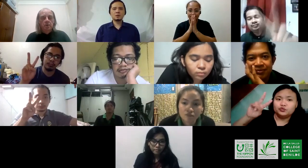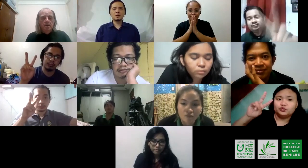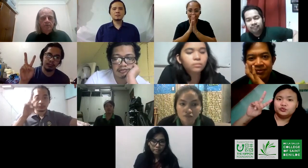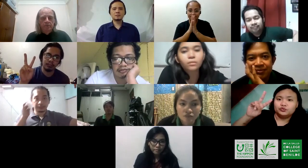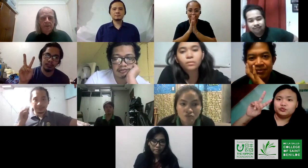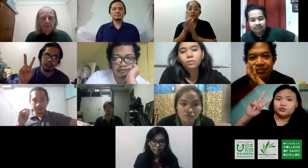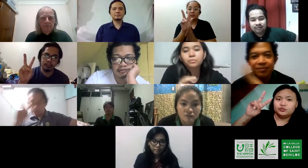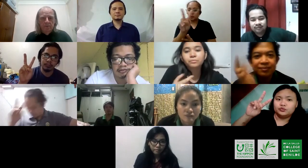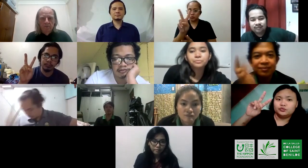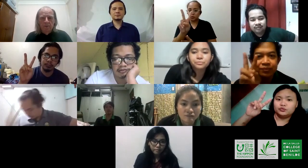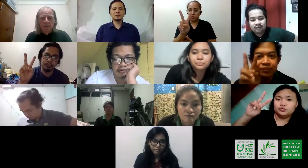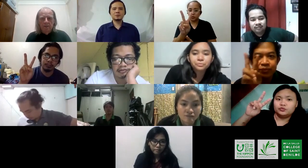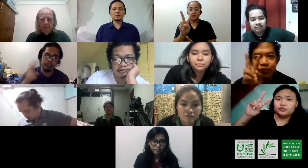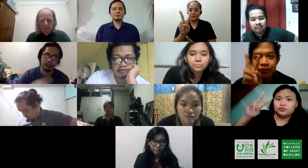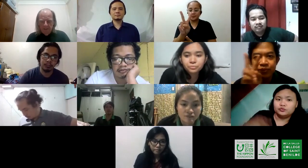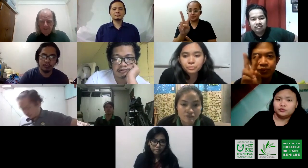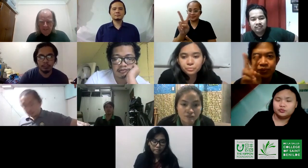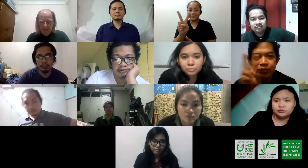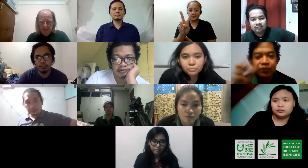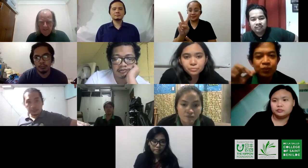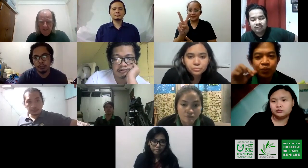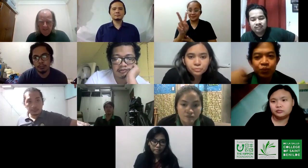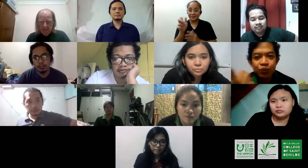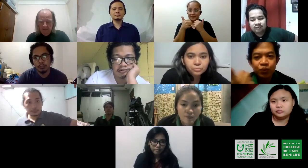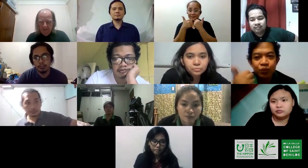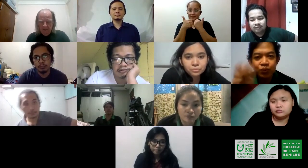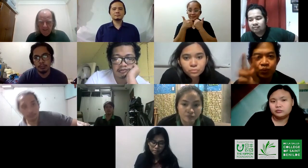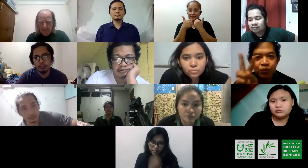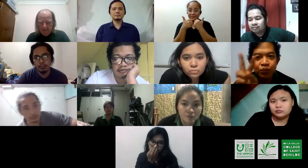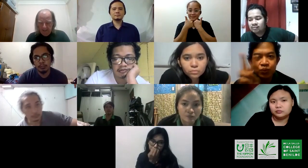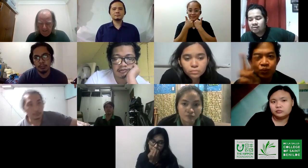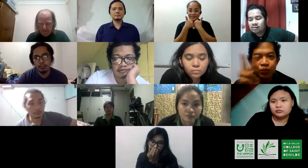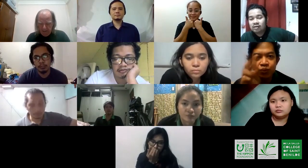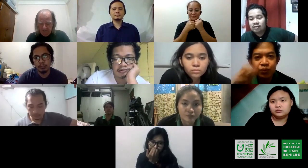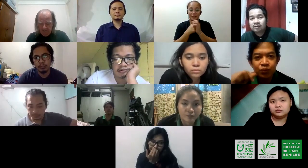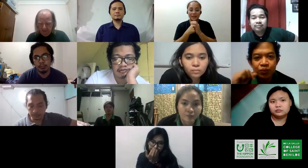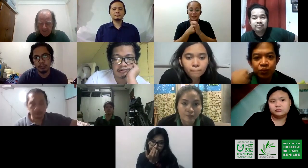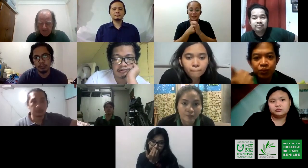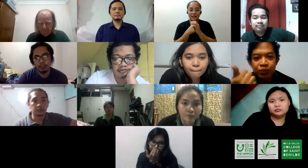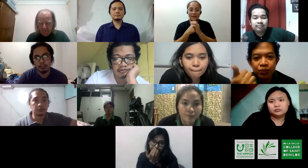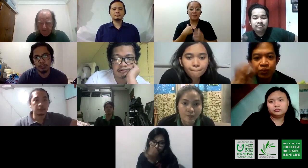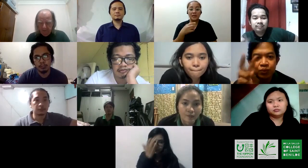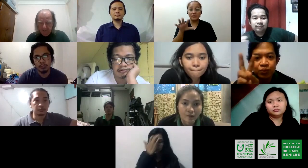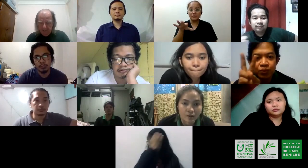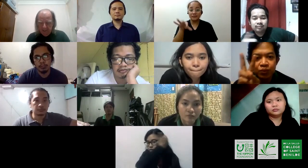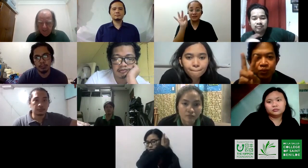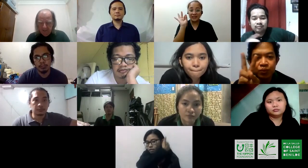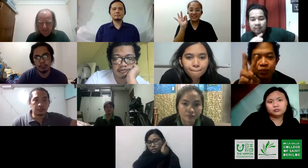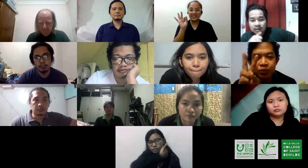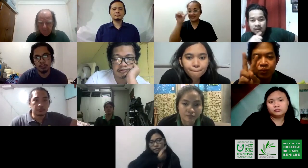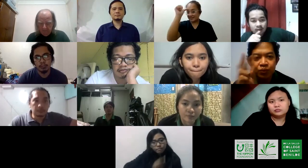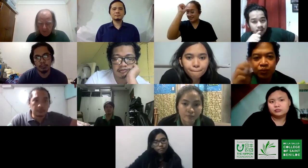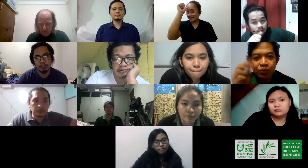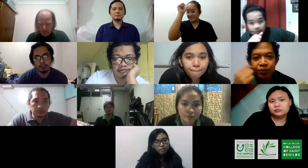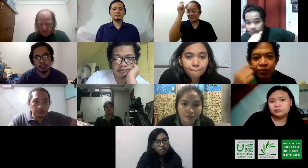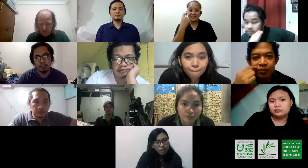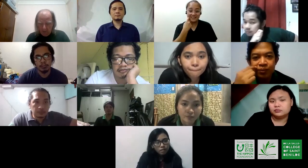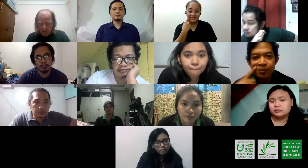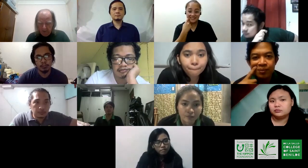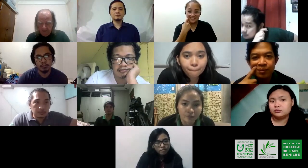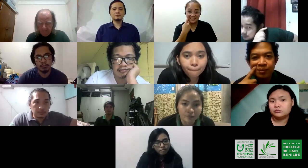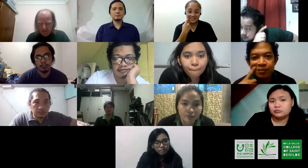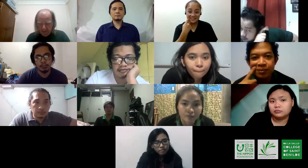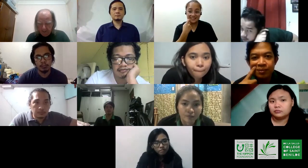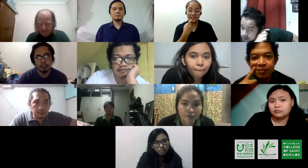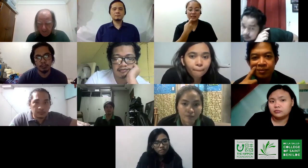2 o'clock. 2 o'clock, okay. All right. Now, I just found out from Christian that